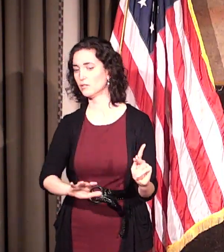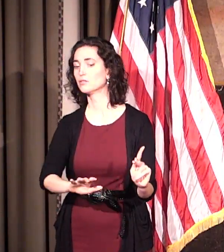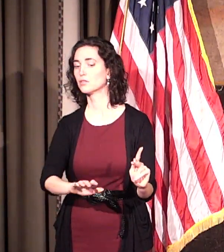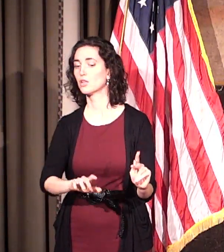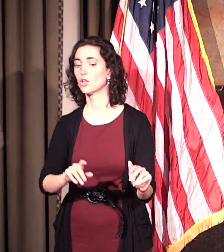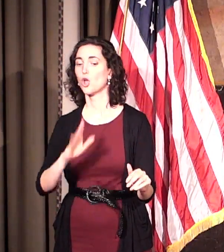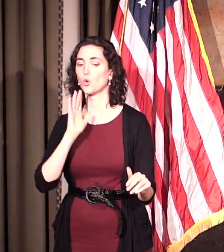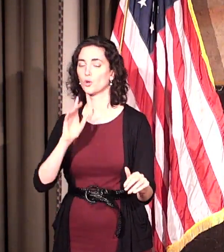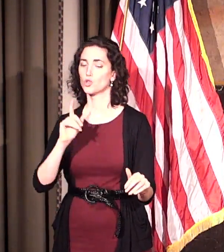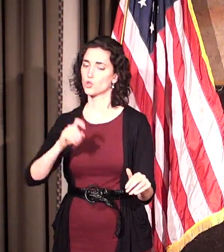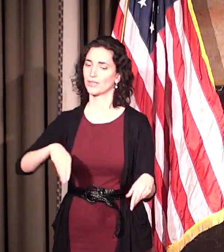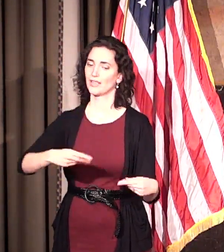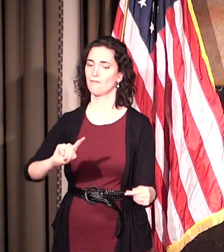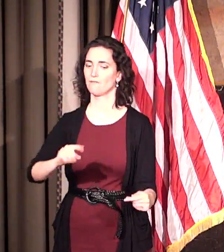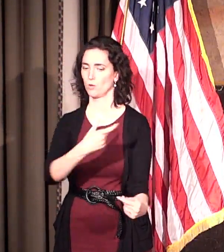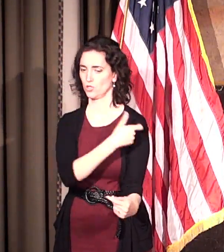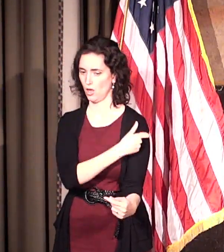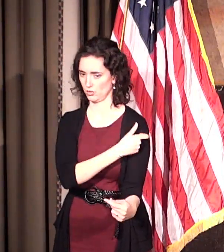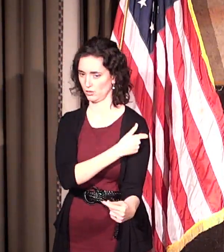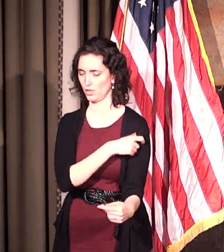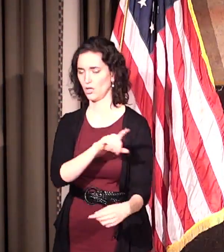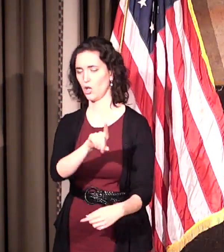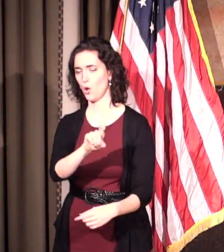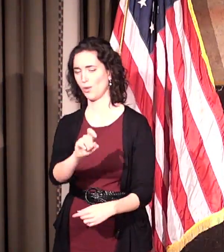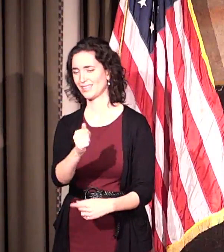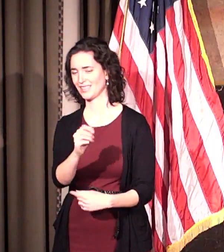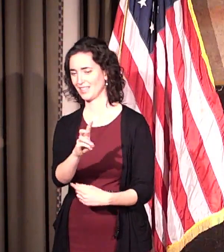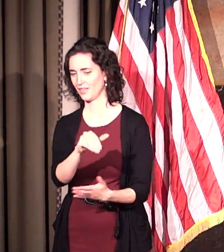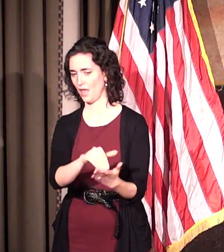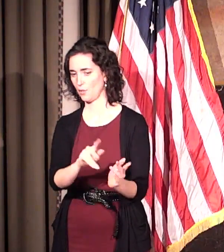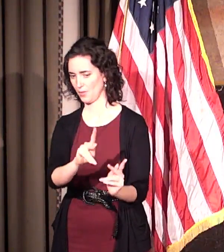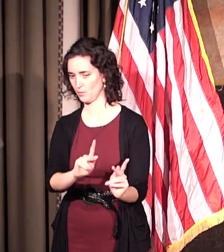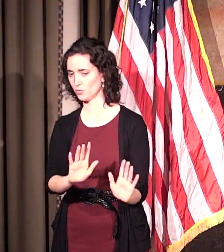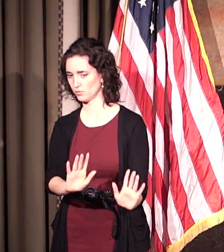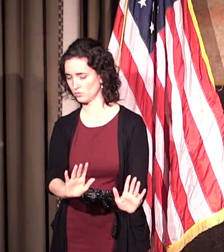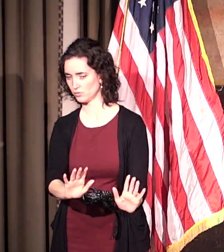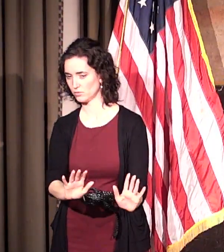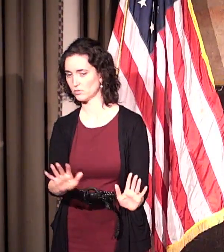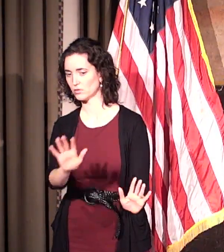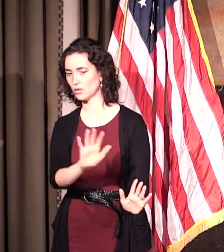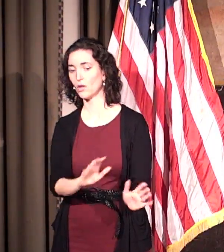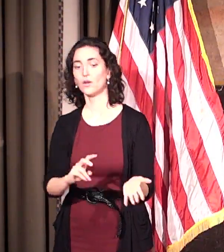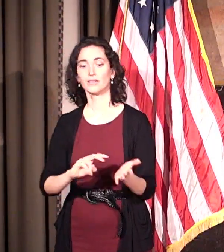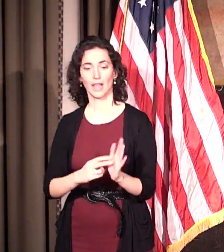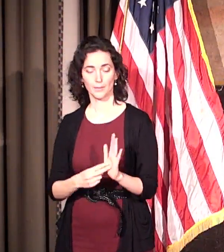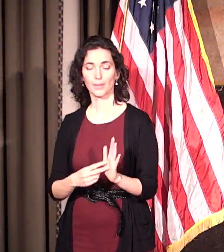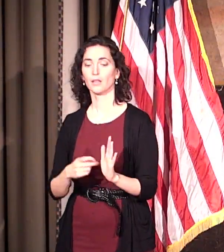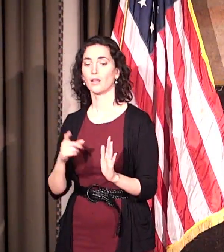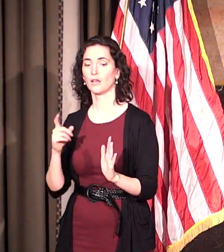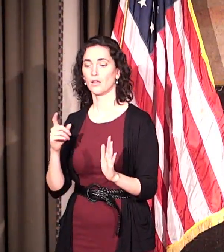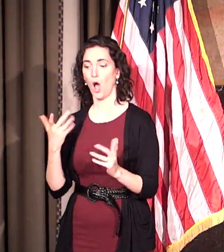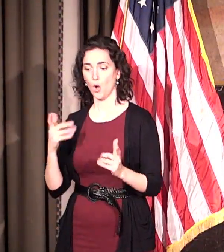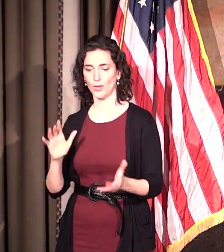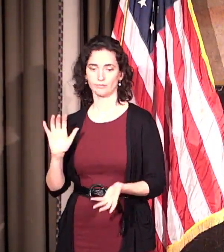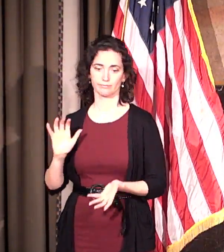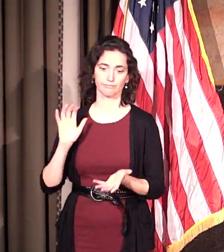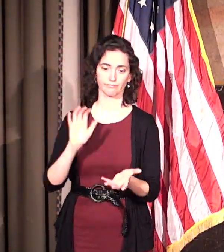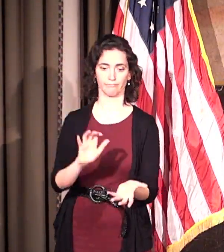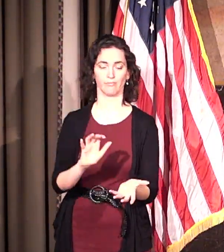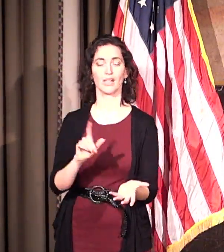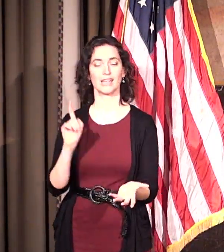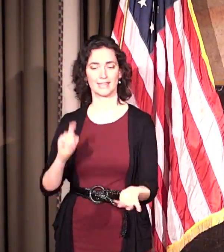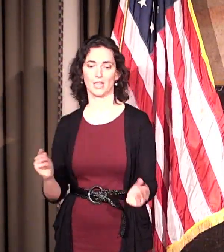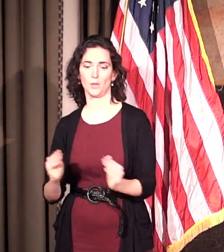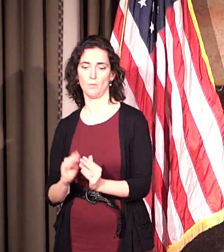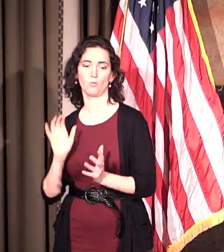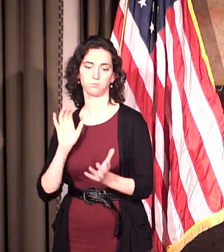of first doses. So, you know, I mean, it is logical that we'll have to contribute some more than we've contributed already to that. But